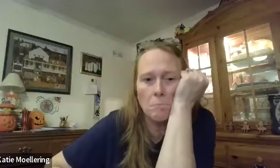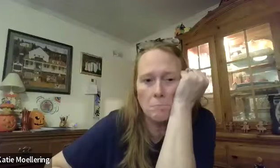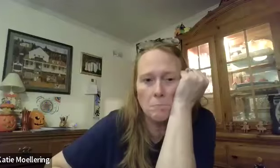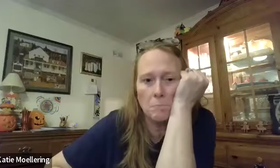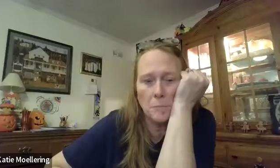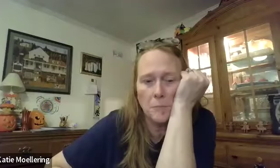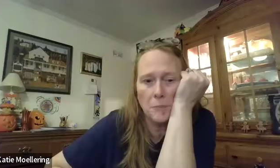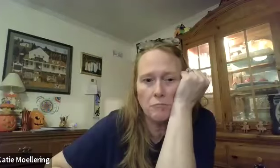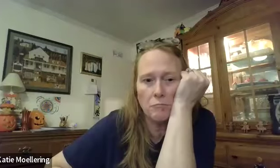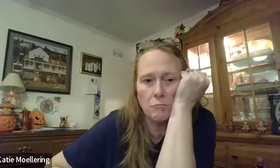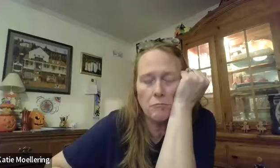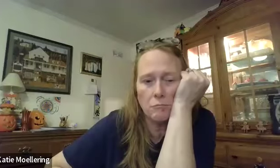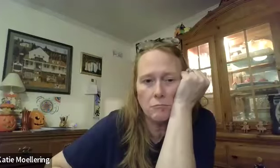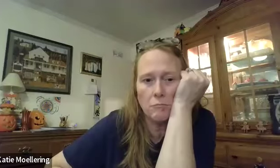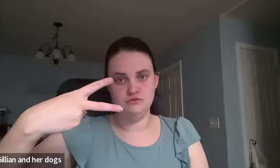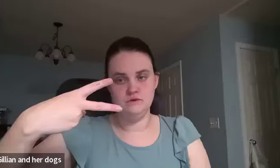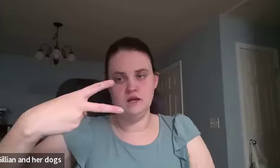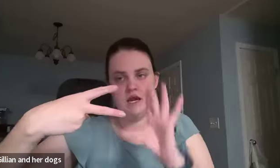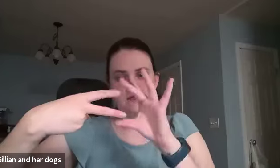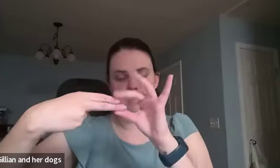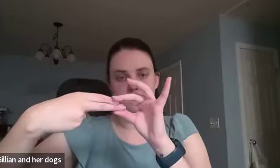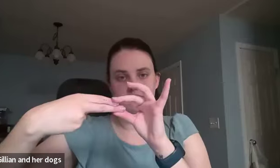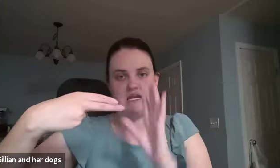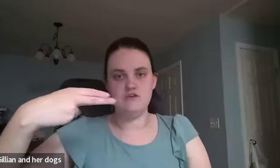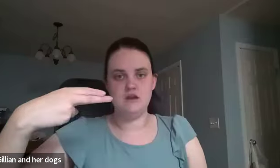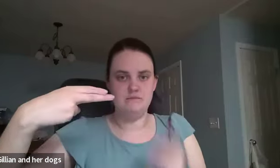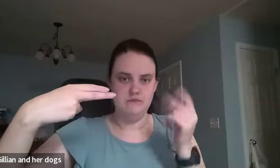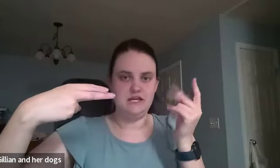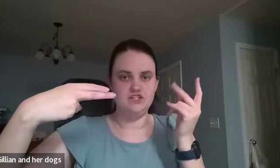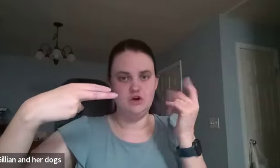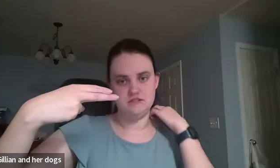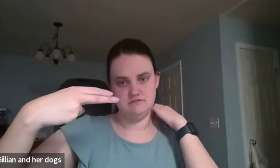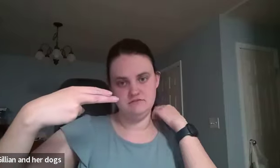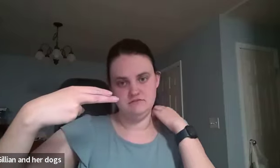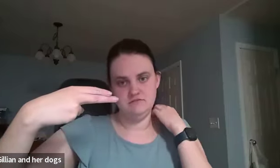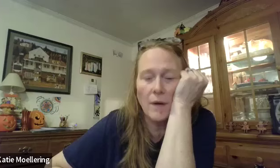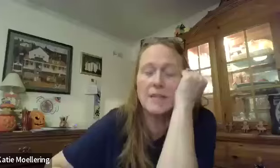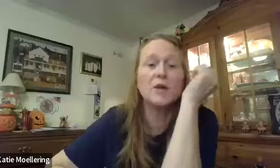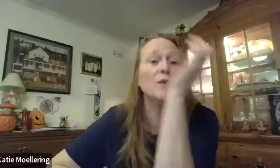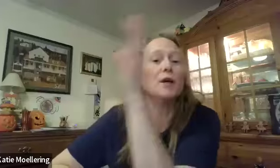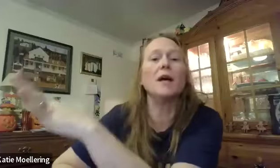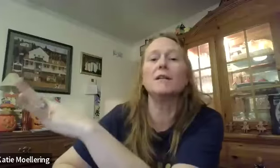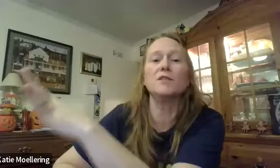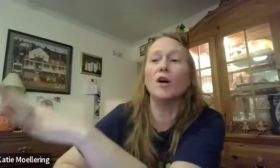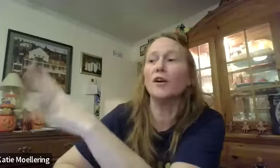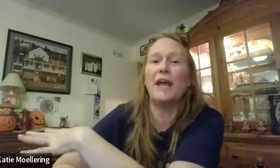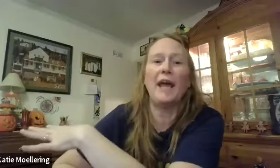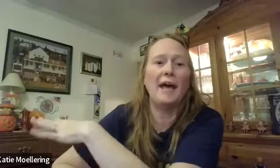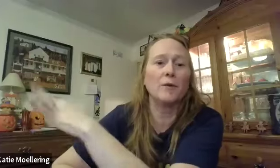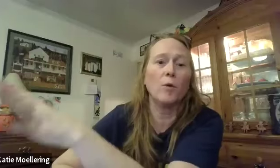then I would make that motion of the two, and then I put them together and be like dogs. okay. So the dog or cat or